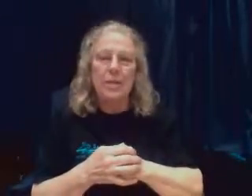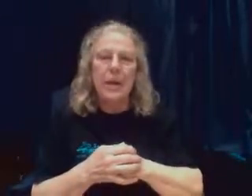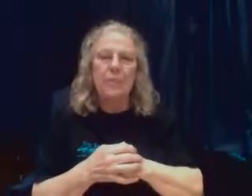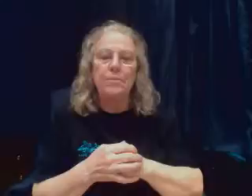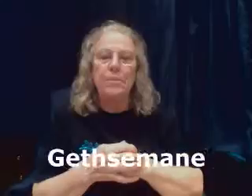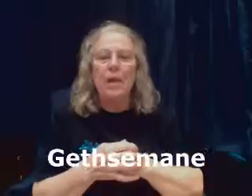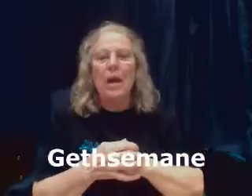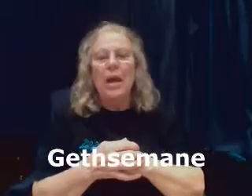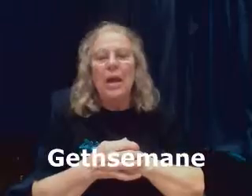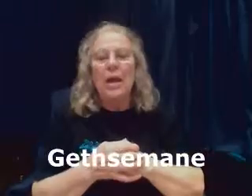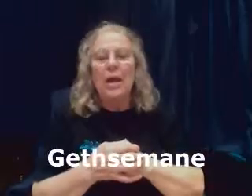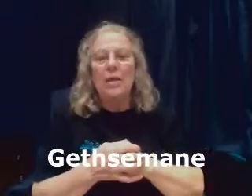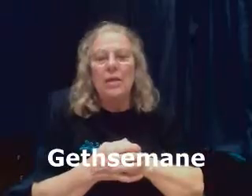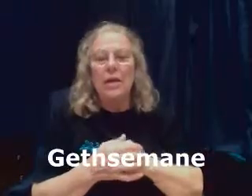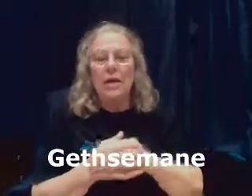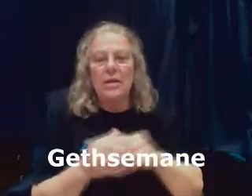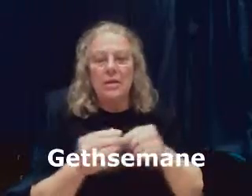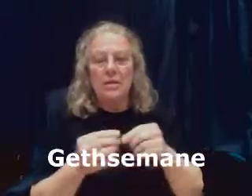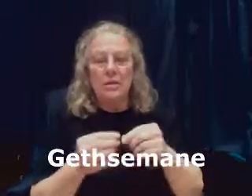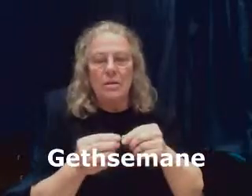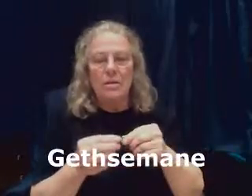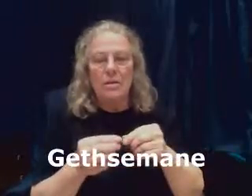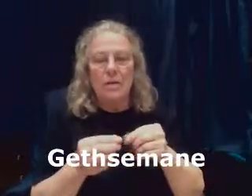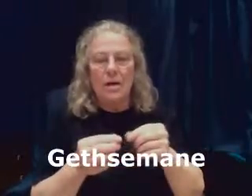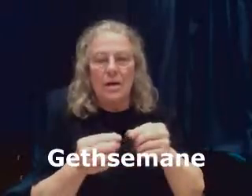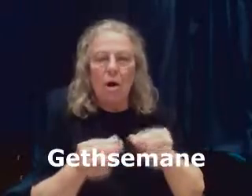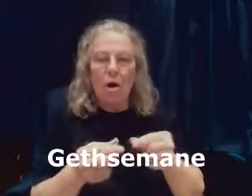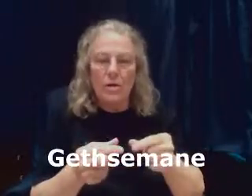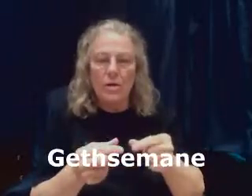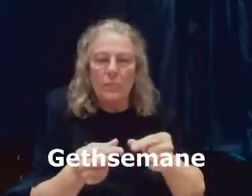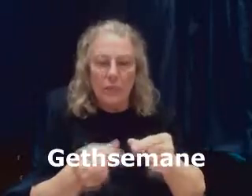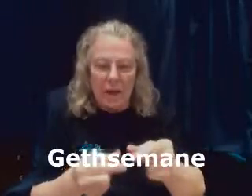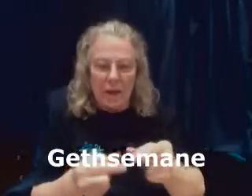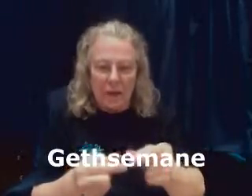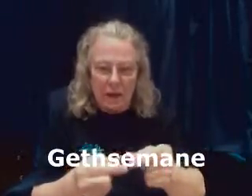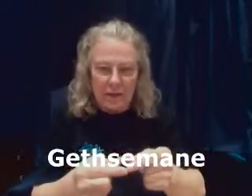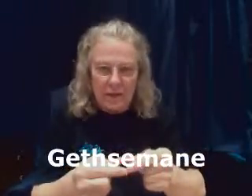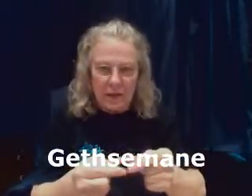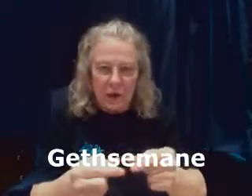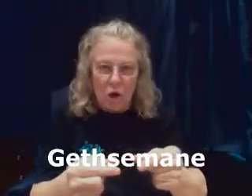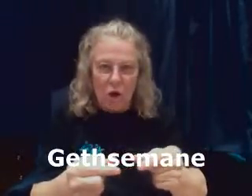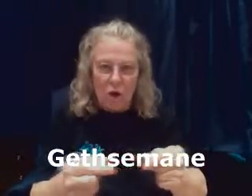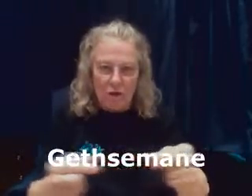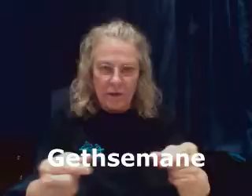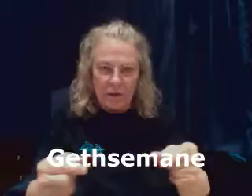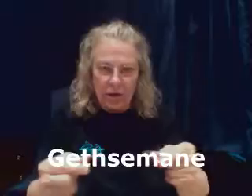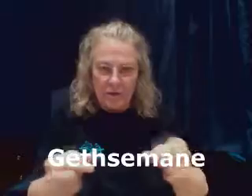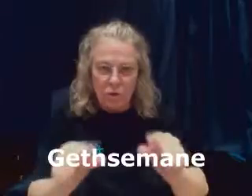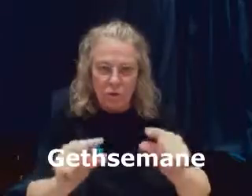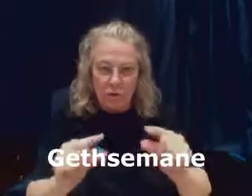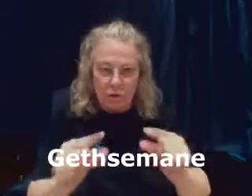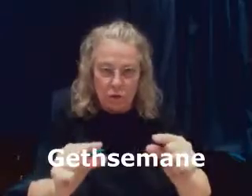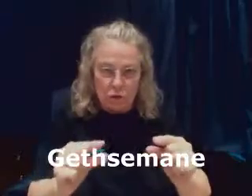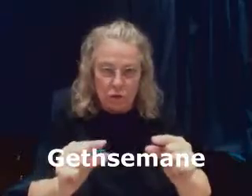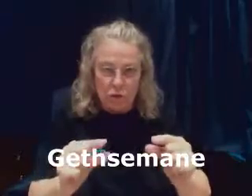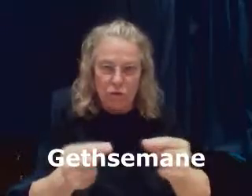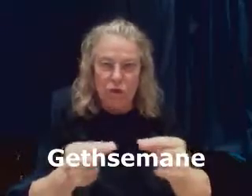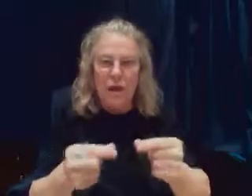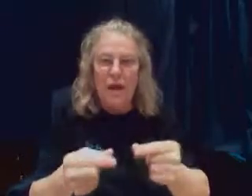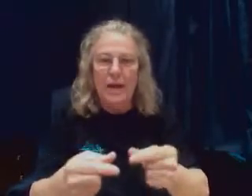Gethsemane, in the garden, it is a garden, and so you've got two G